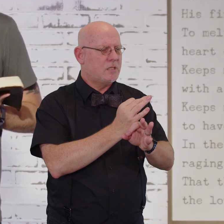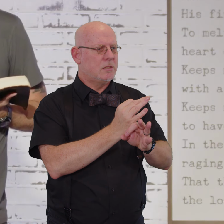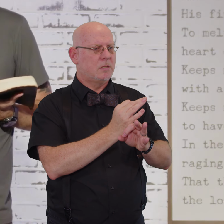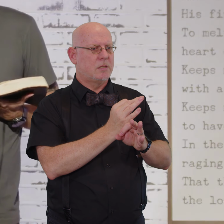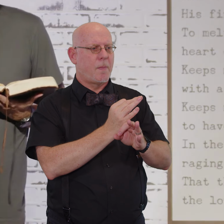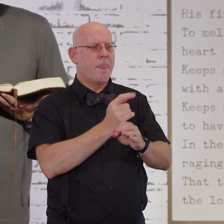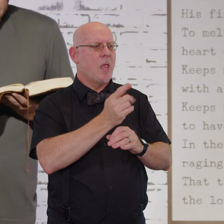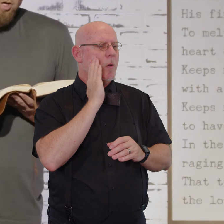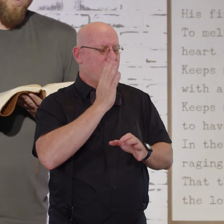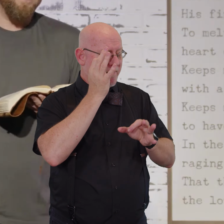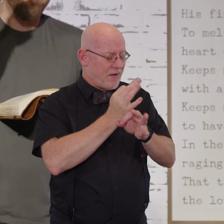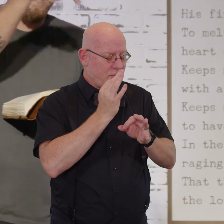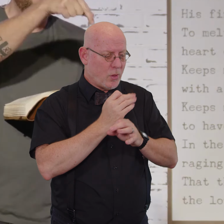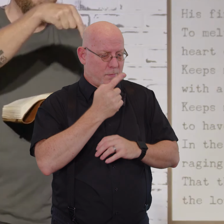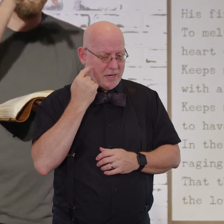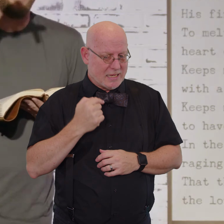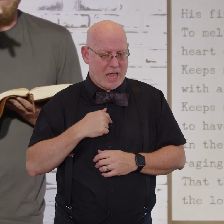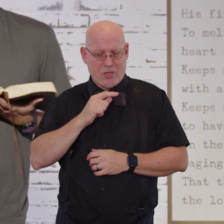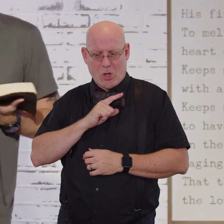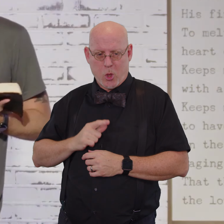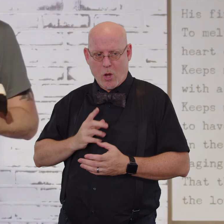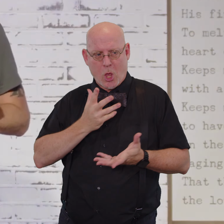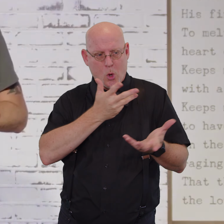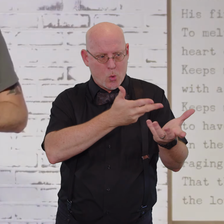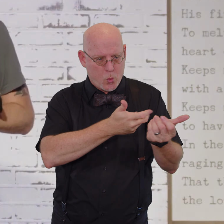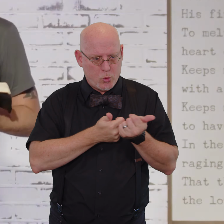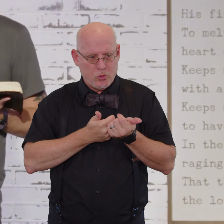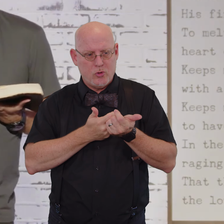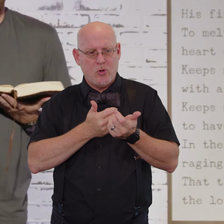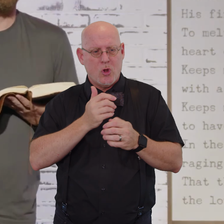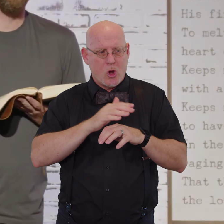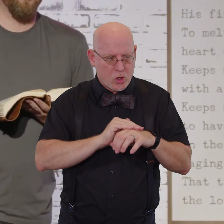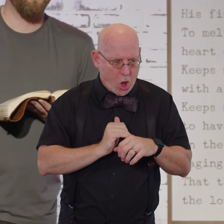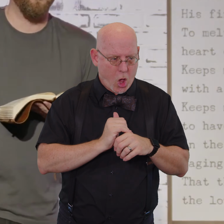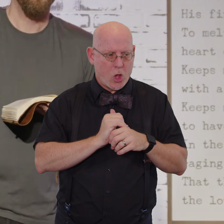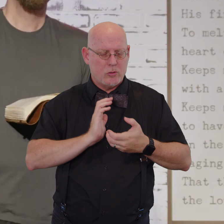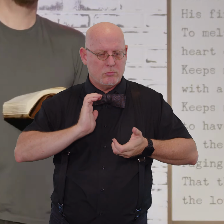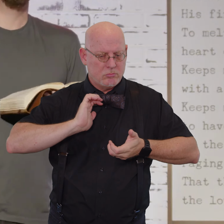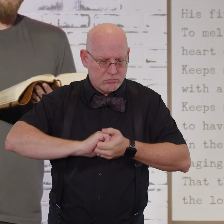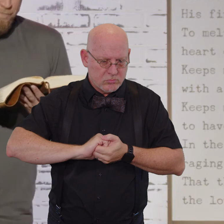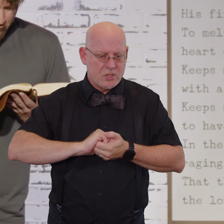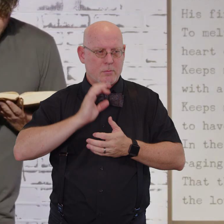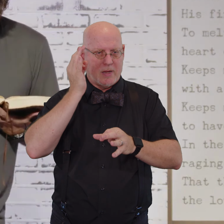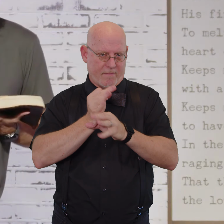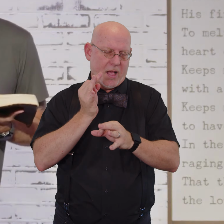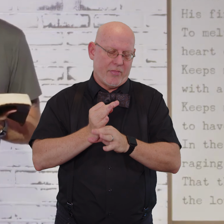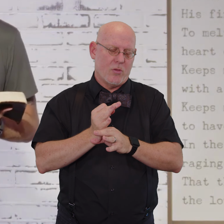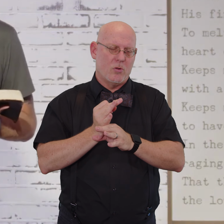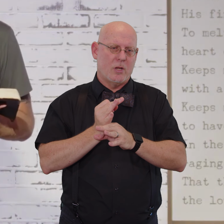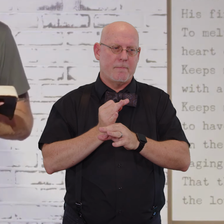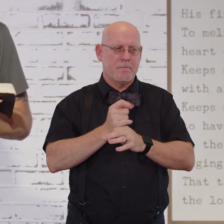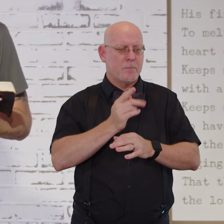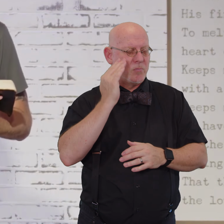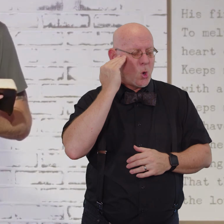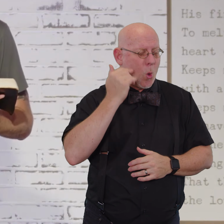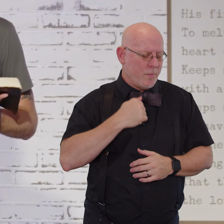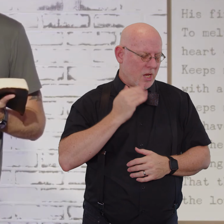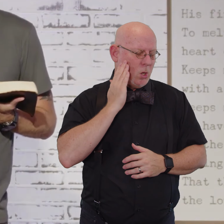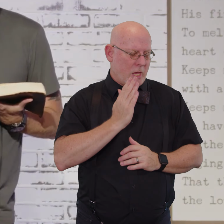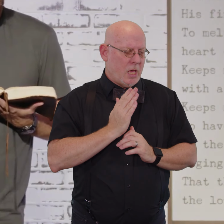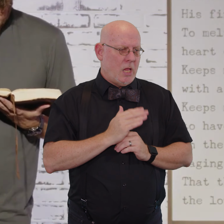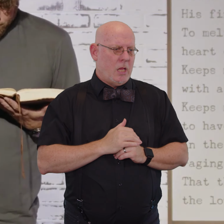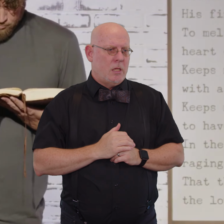faithfulness you're going to be faithful because I the Lord have wooed you called you betroth you to be faithful and you